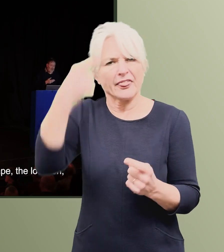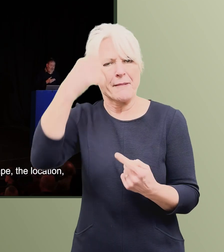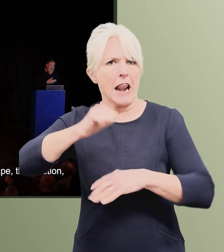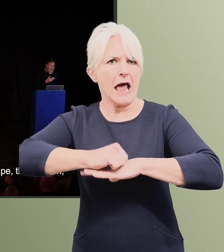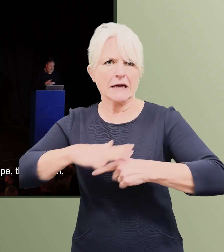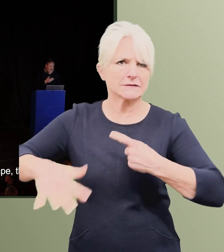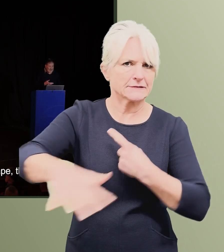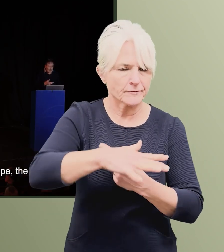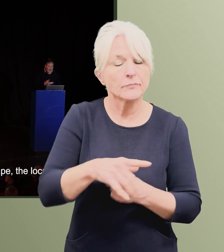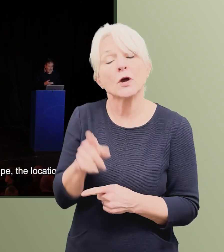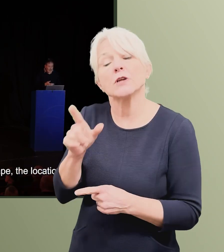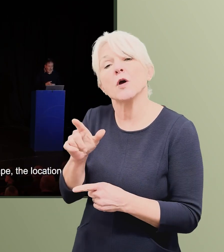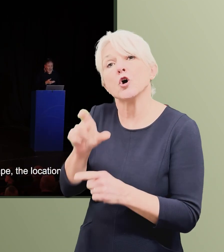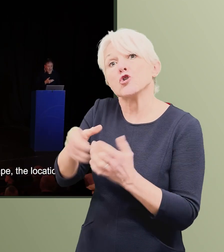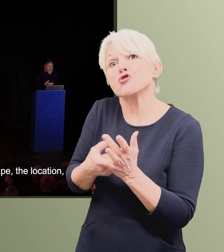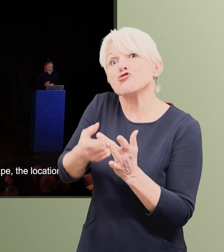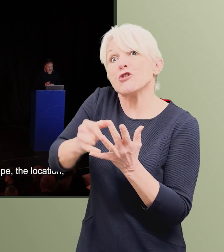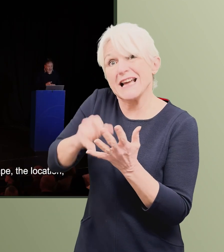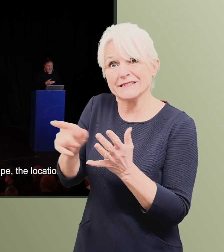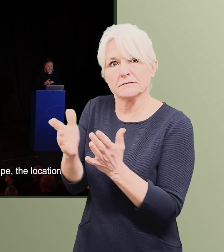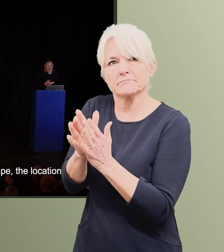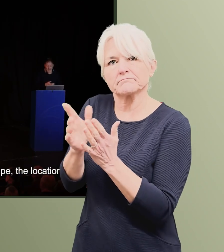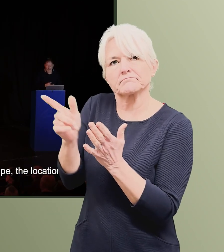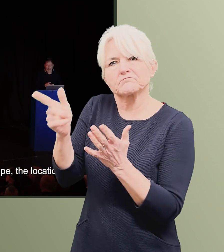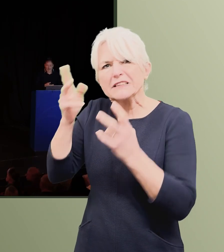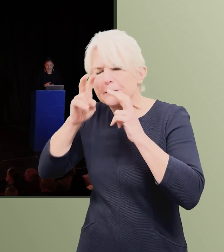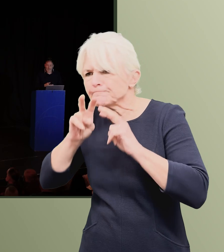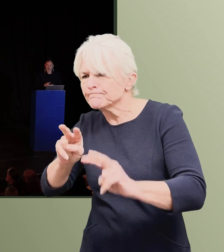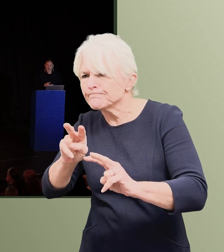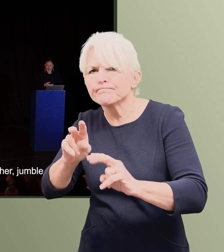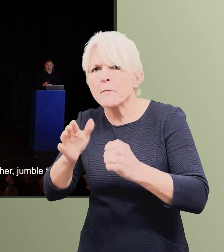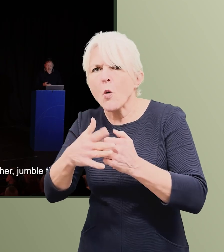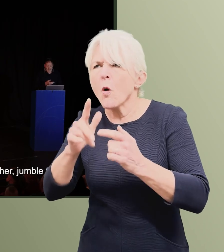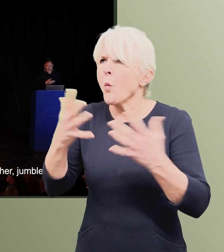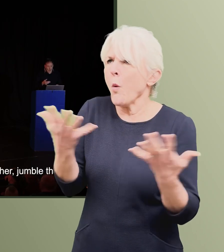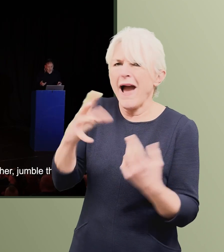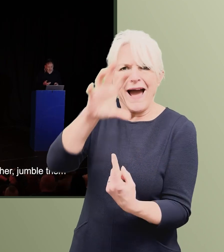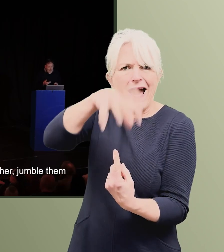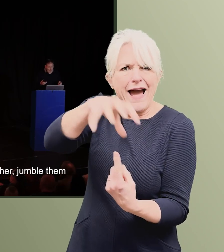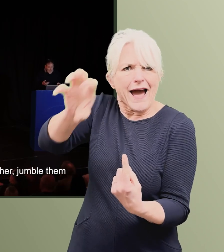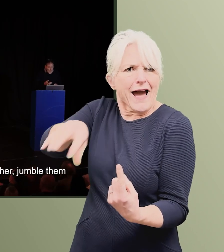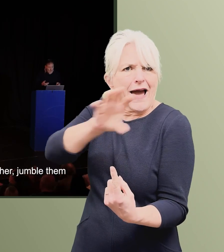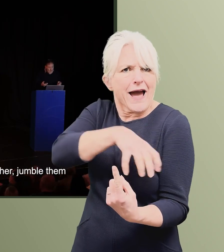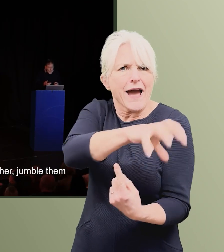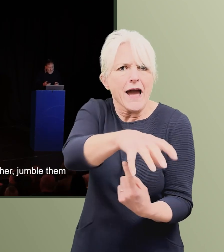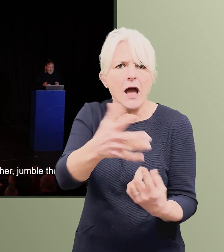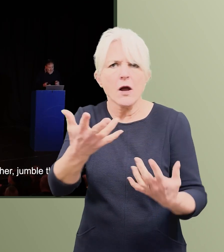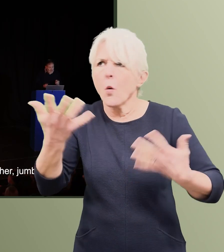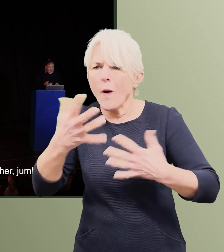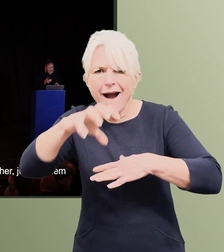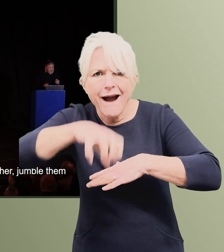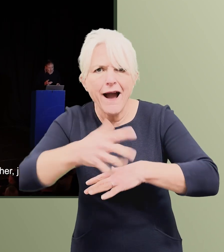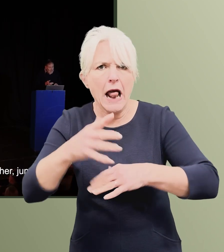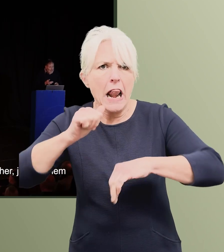he was looking at how things stand in the landscape, the location, etc., etc. And you get all these components, put them